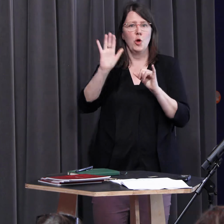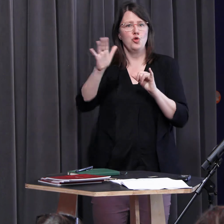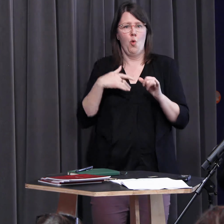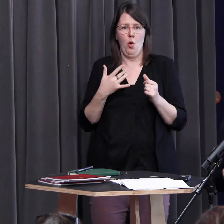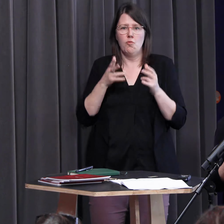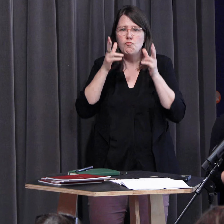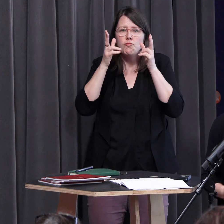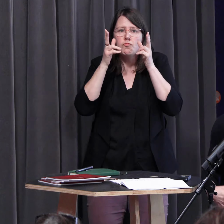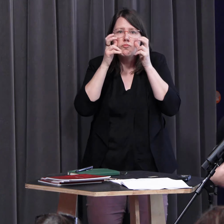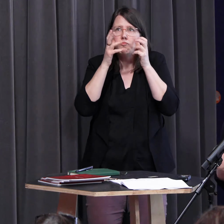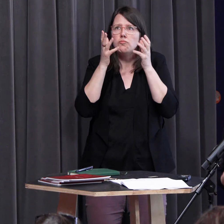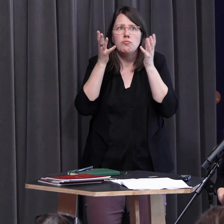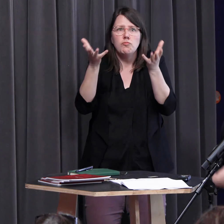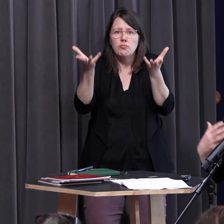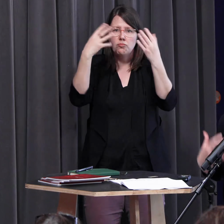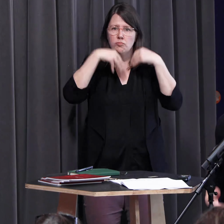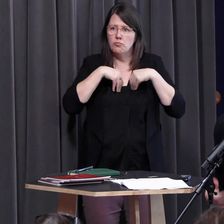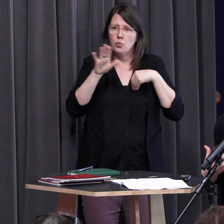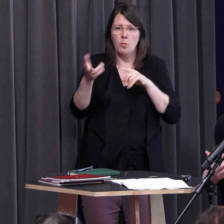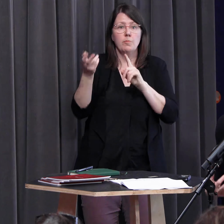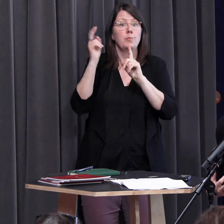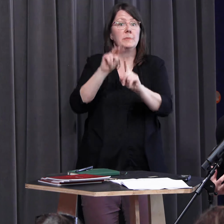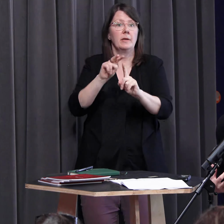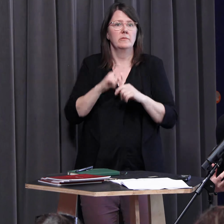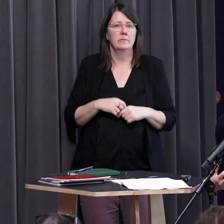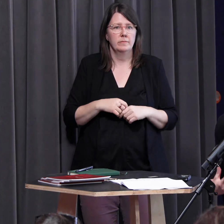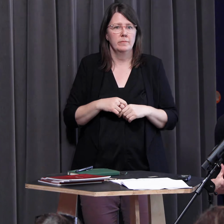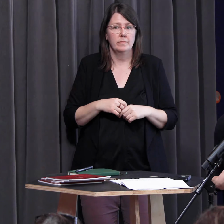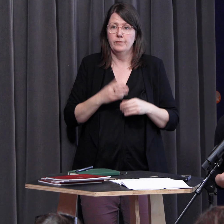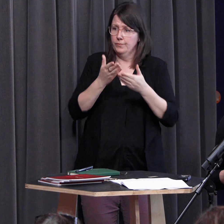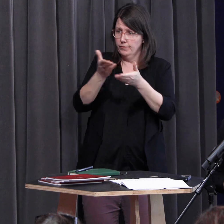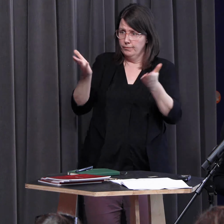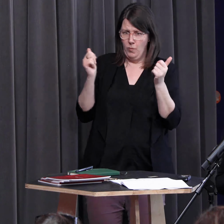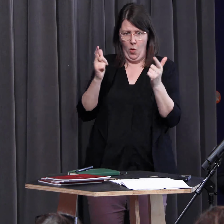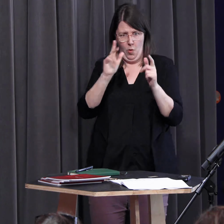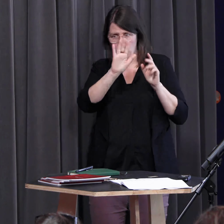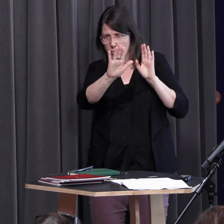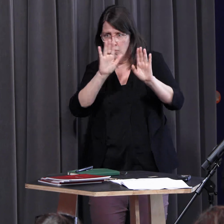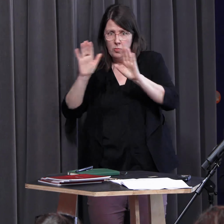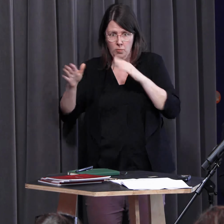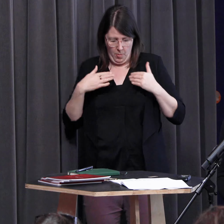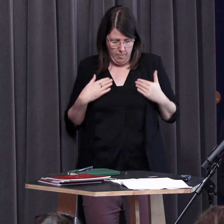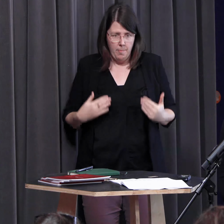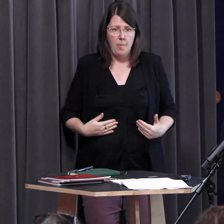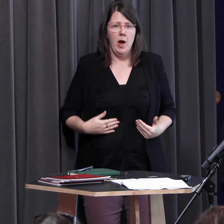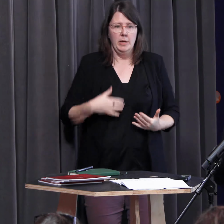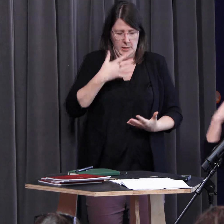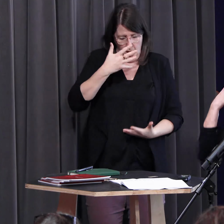that our bodies are these resonant chambers where those senses